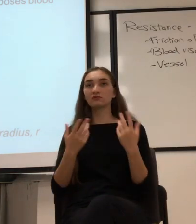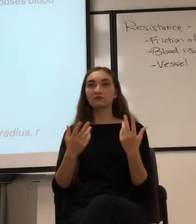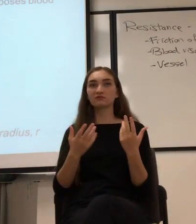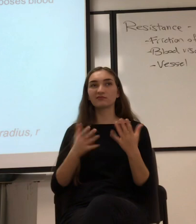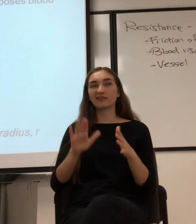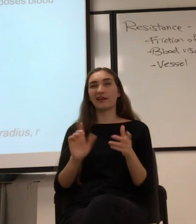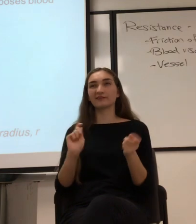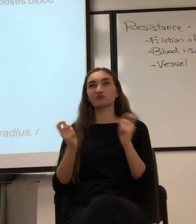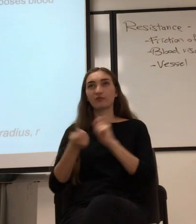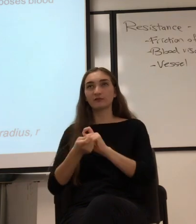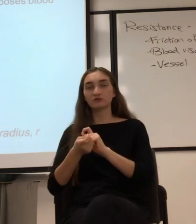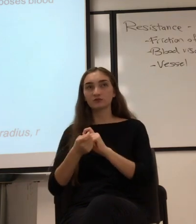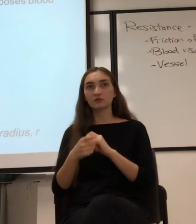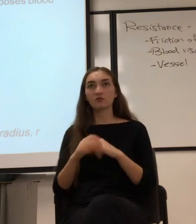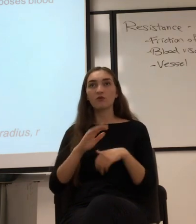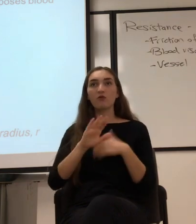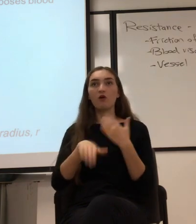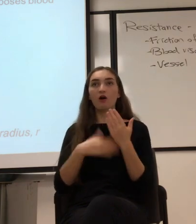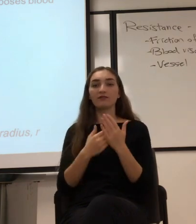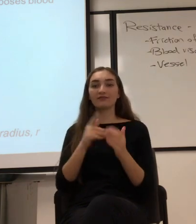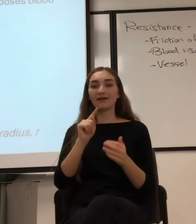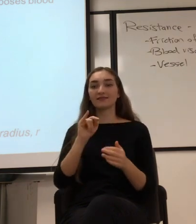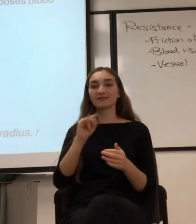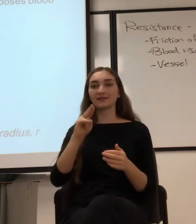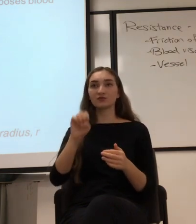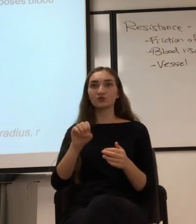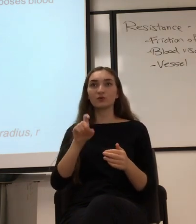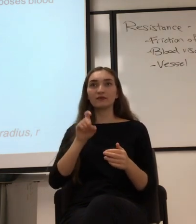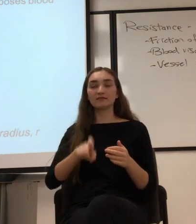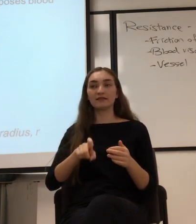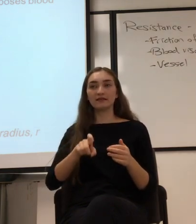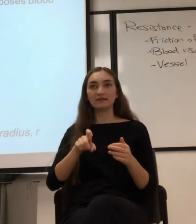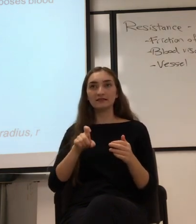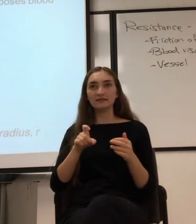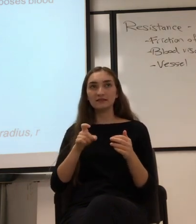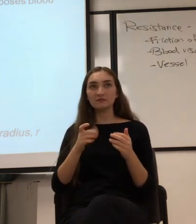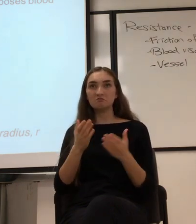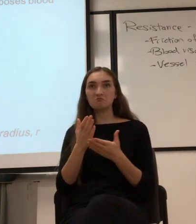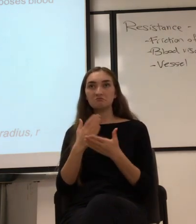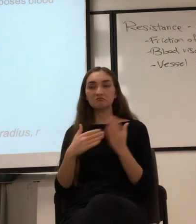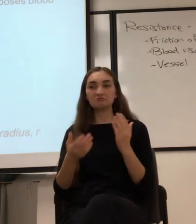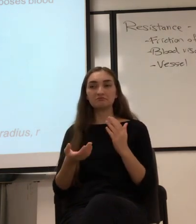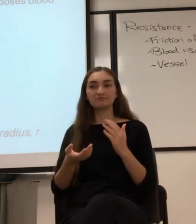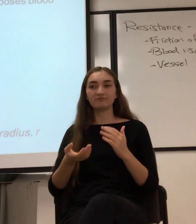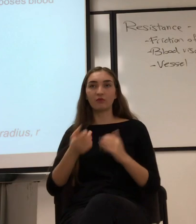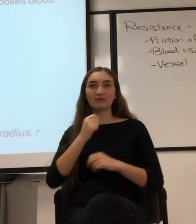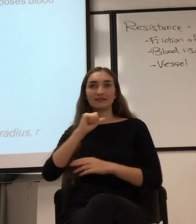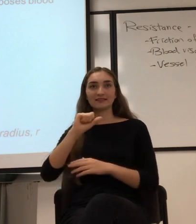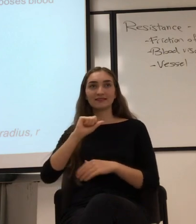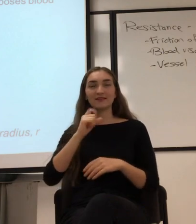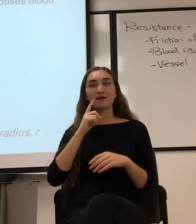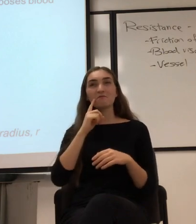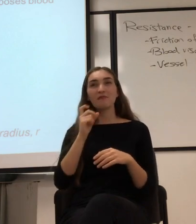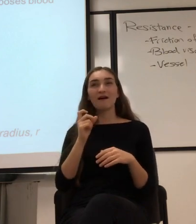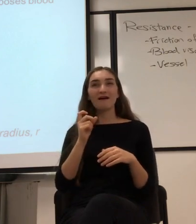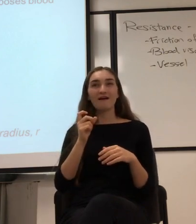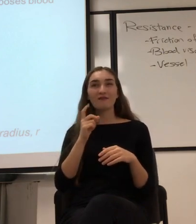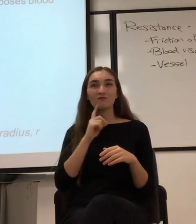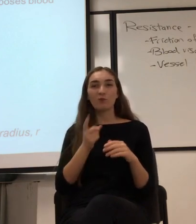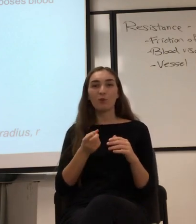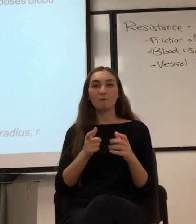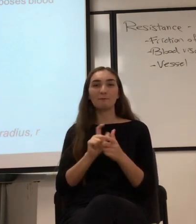And that could increase the peripheral resistance. But outside of large weight gains or losses, this is pretty constant in